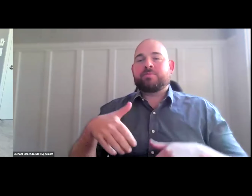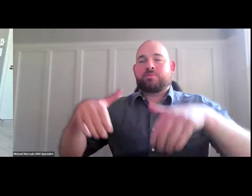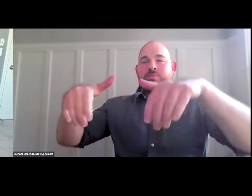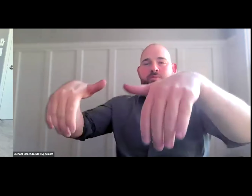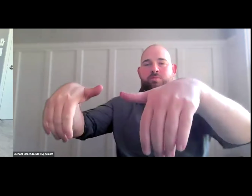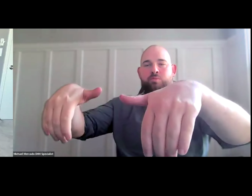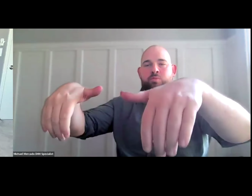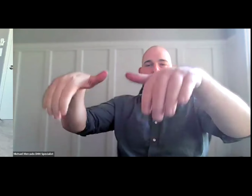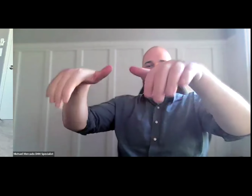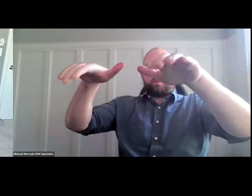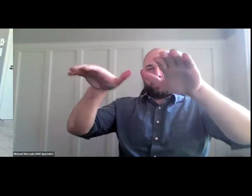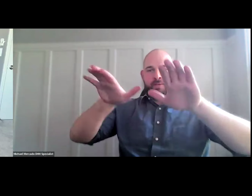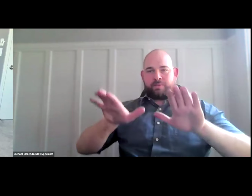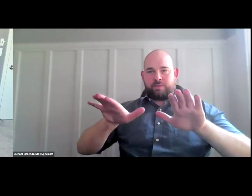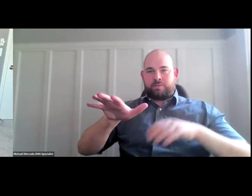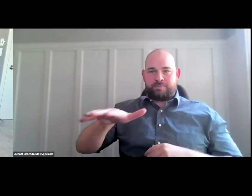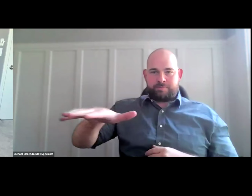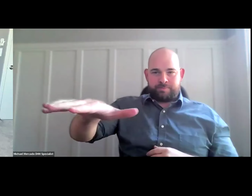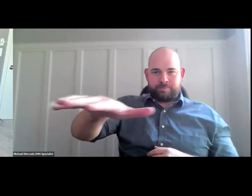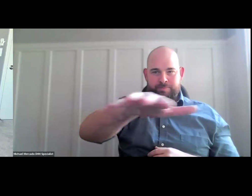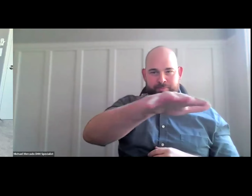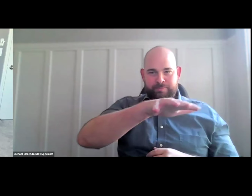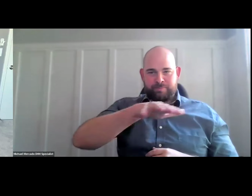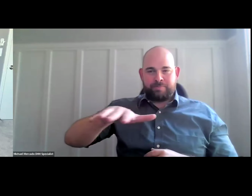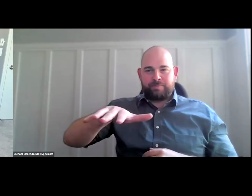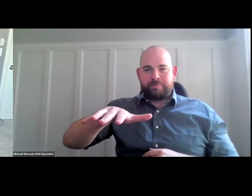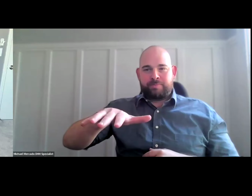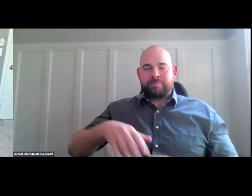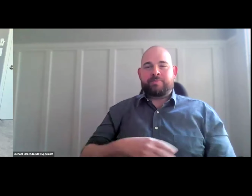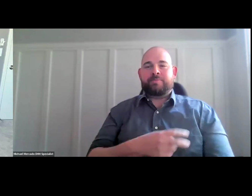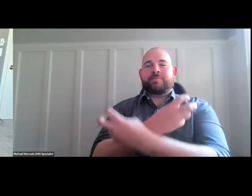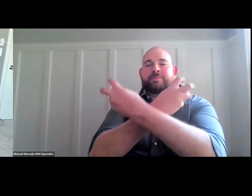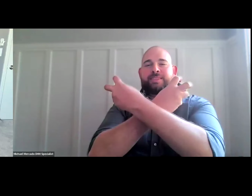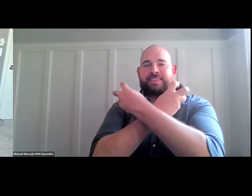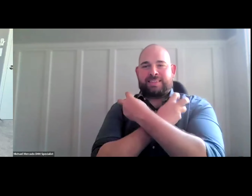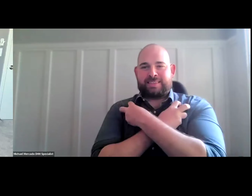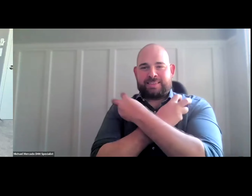Okay, let's do those again. Graveyard, grave, yard,